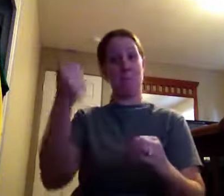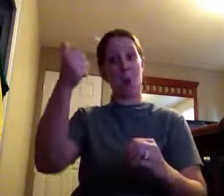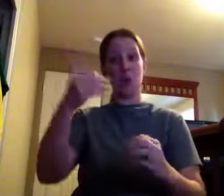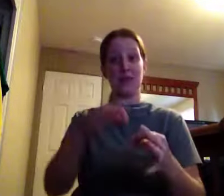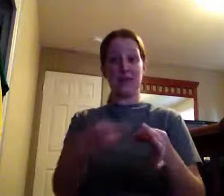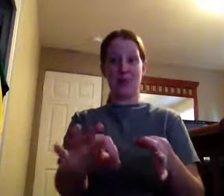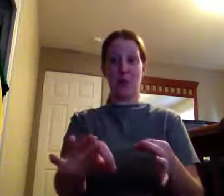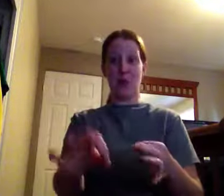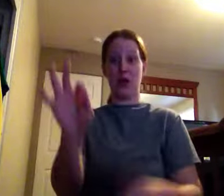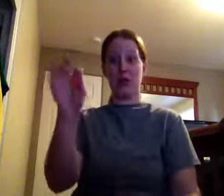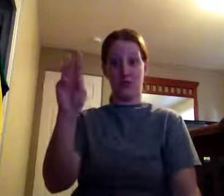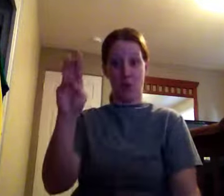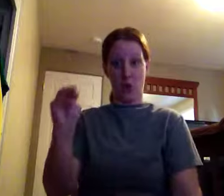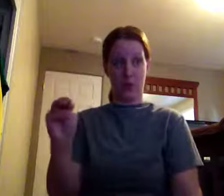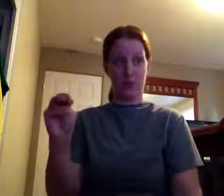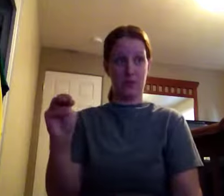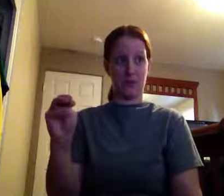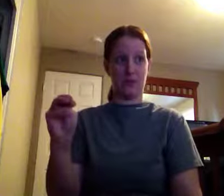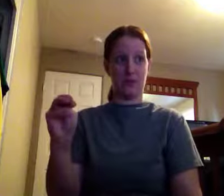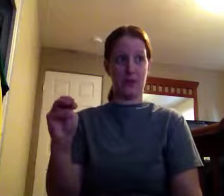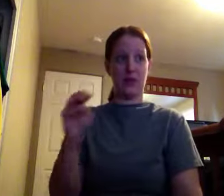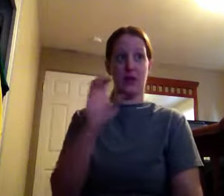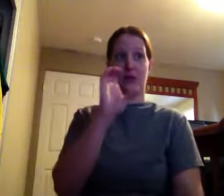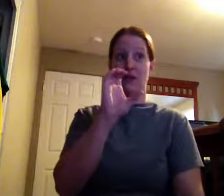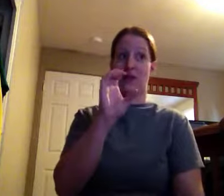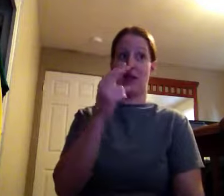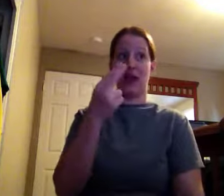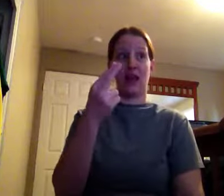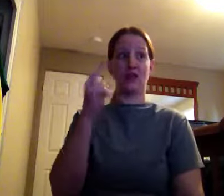It could be C2H8. It could be